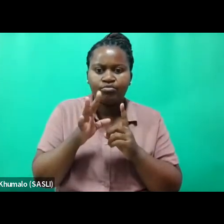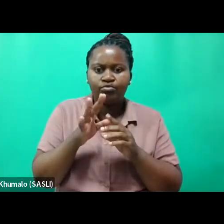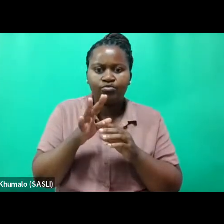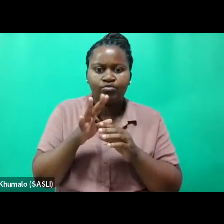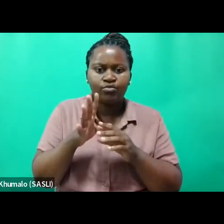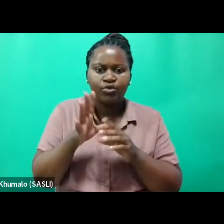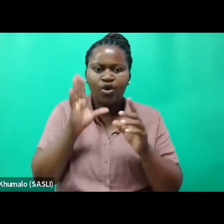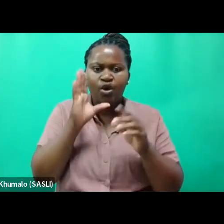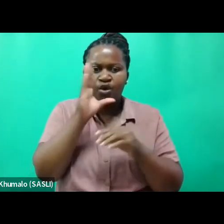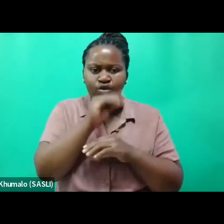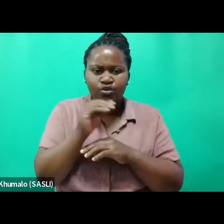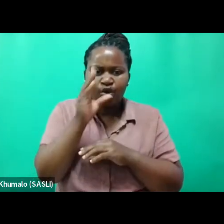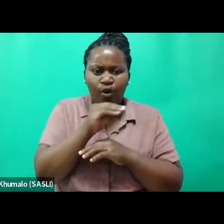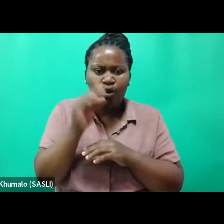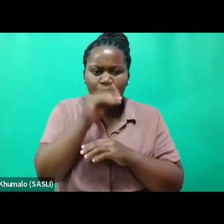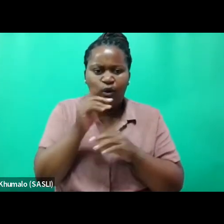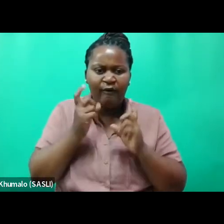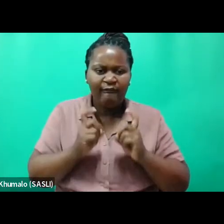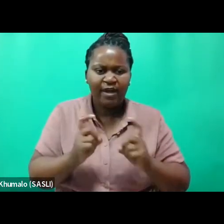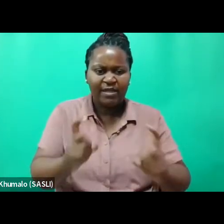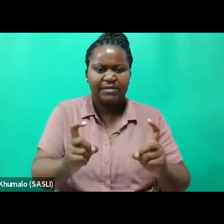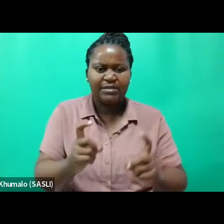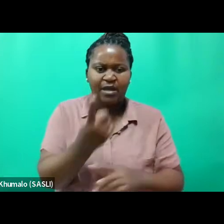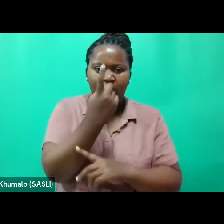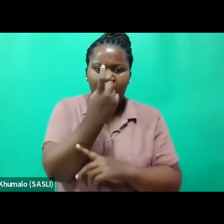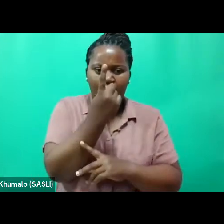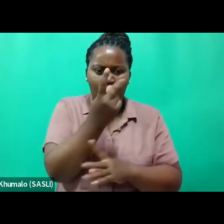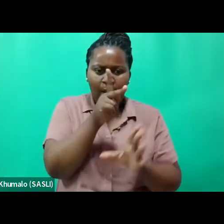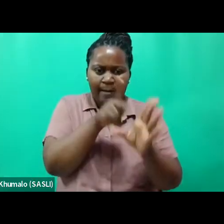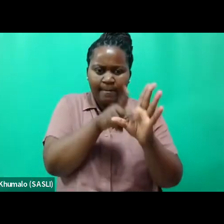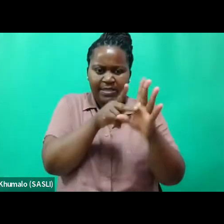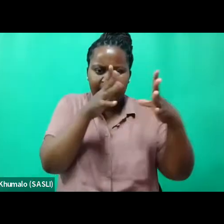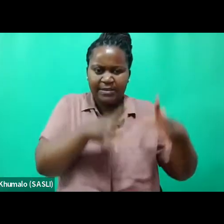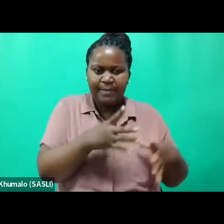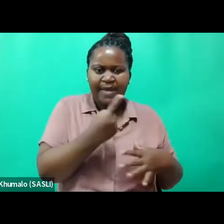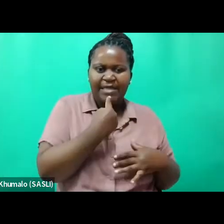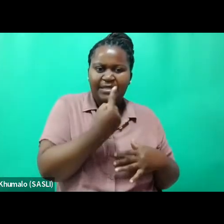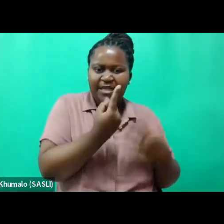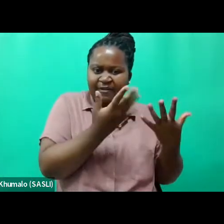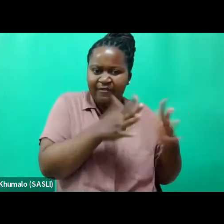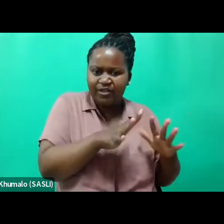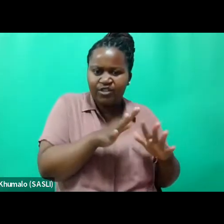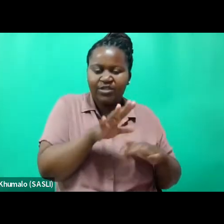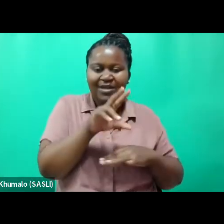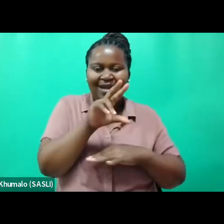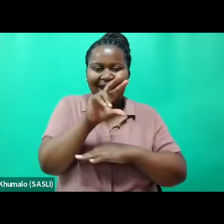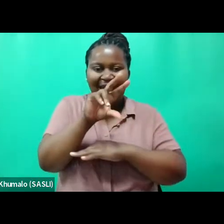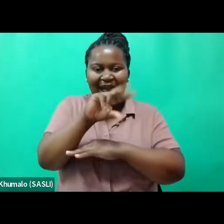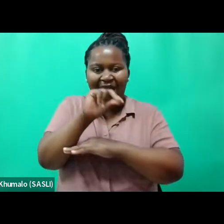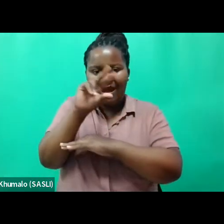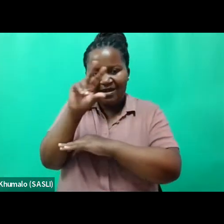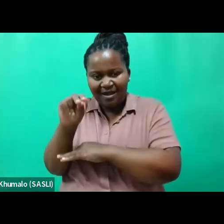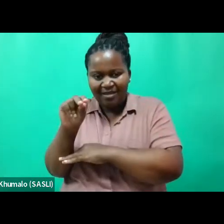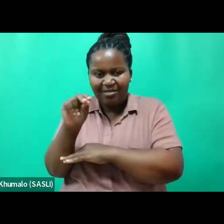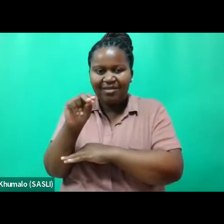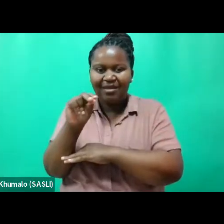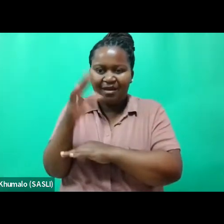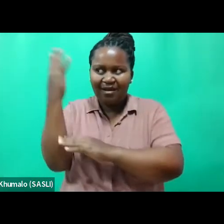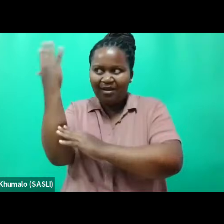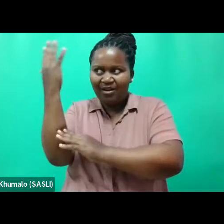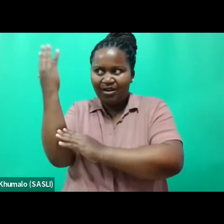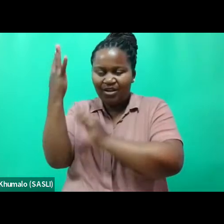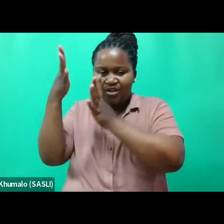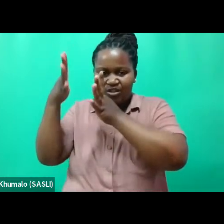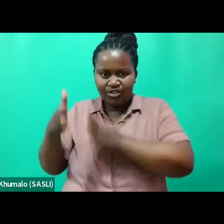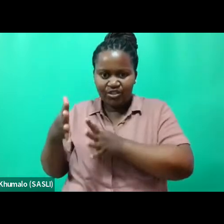talk fast. There was one participant who indicated that in another lecture, this lecturer started